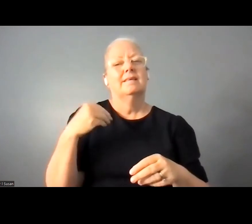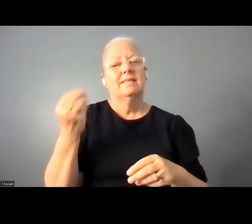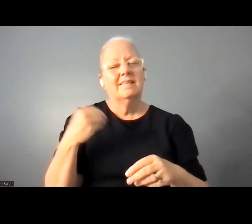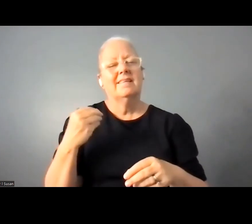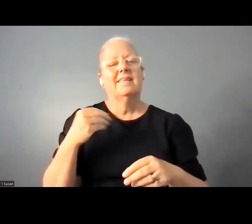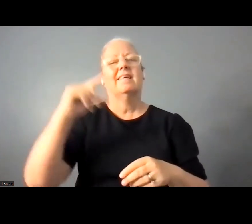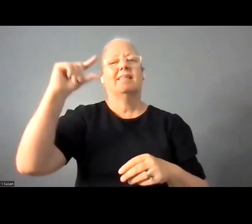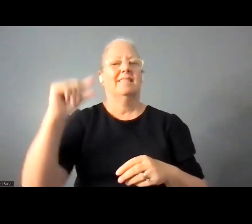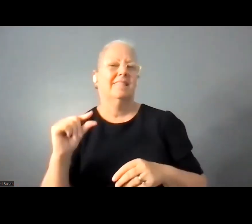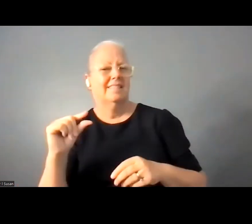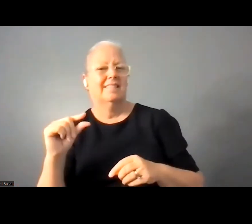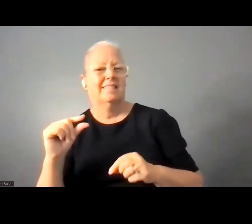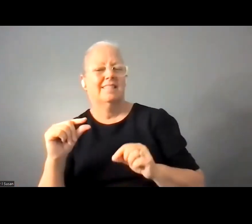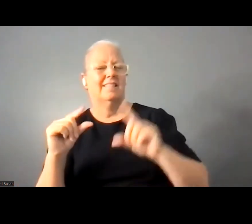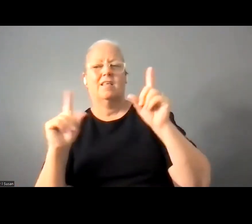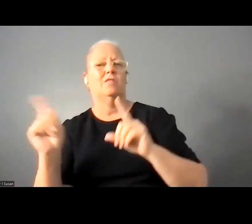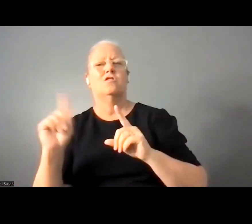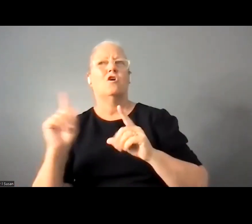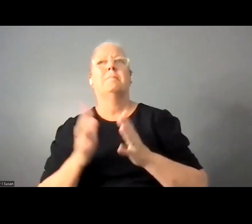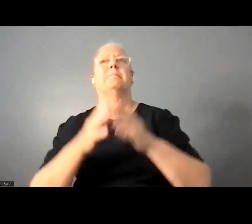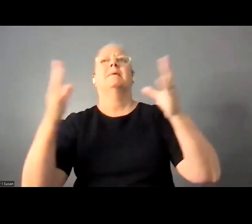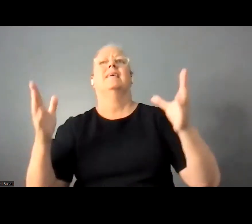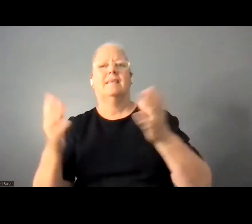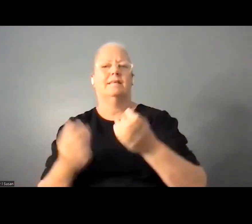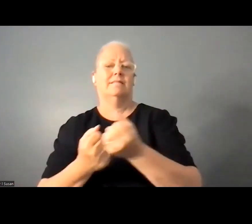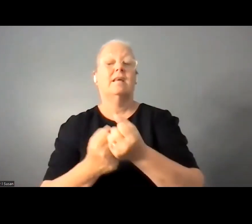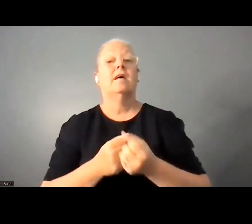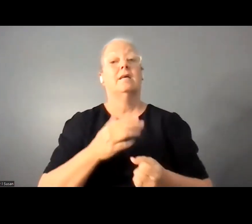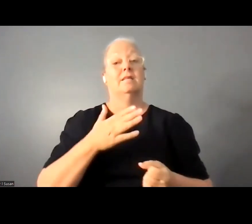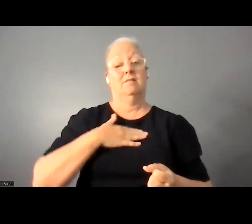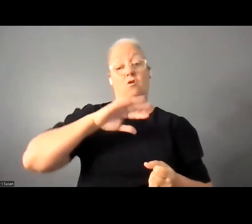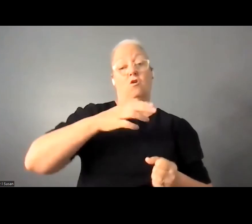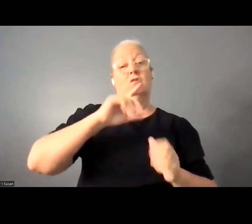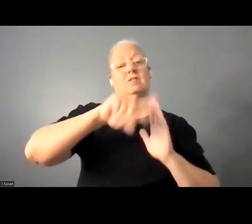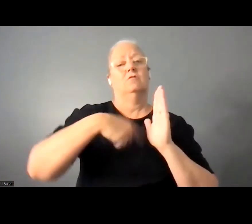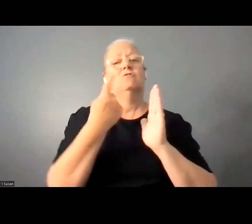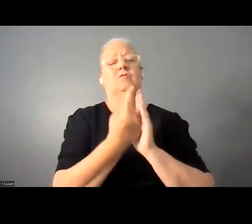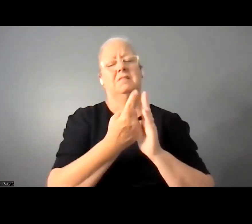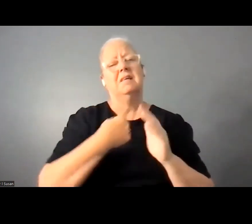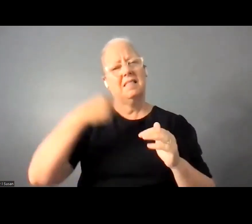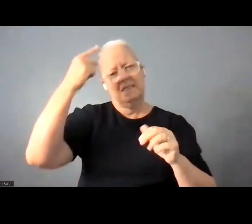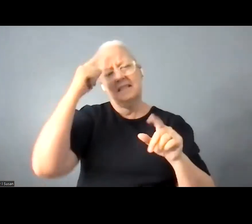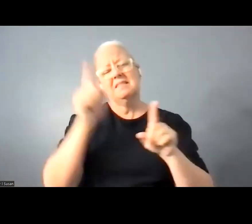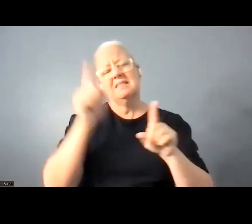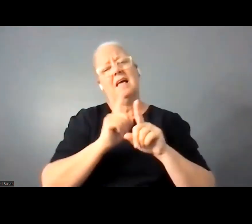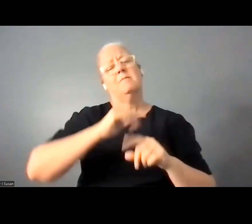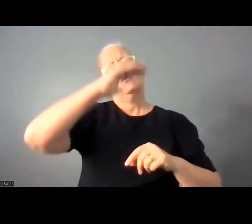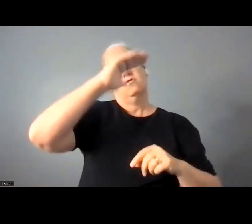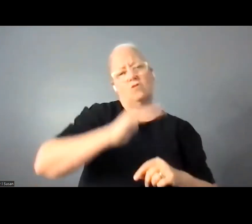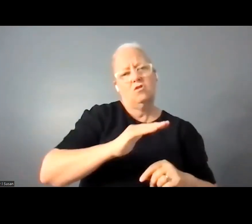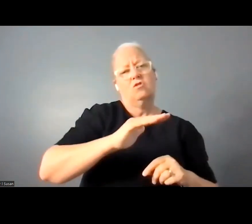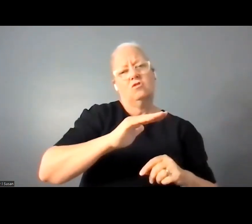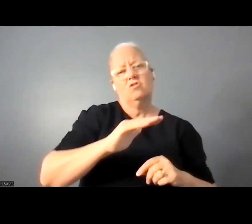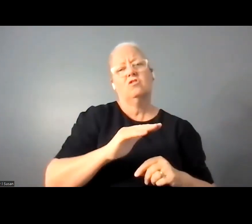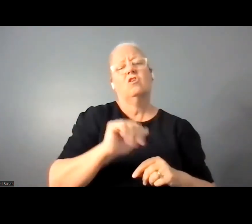the economy, right? In countries like Sri Lanka, and I think this is similar in a South Asian context as well, is that we